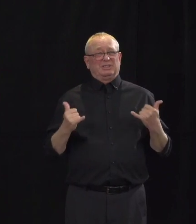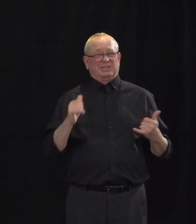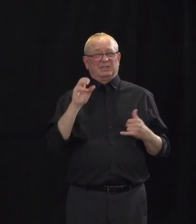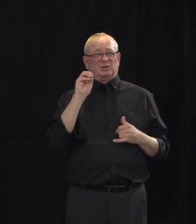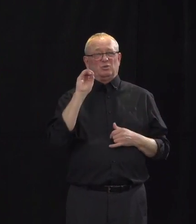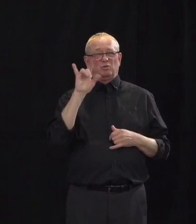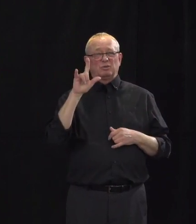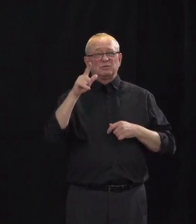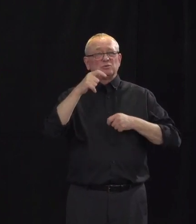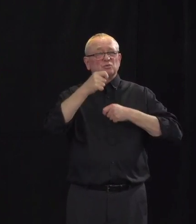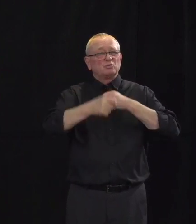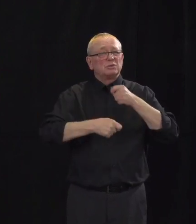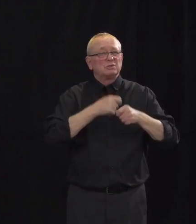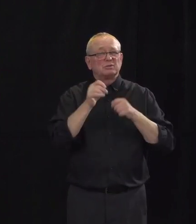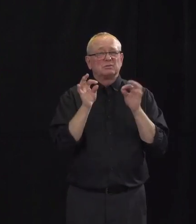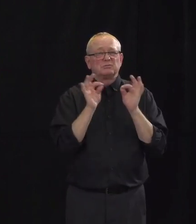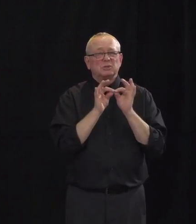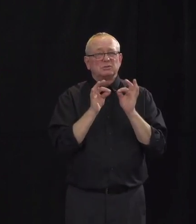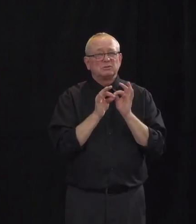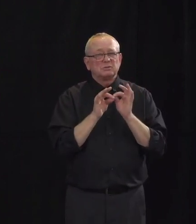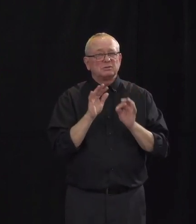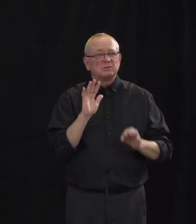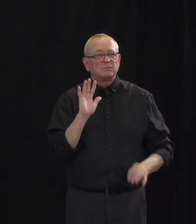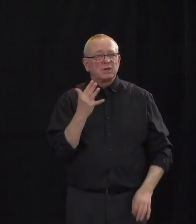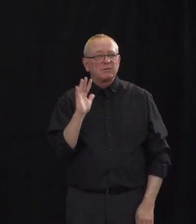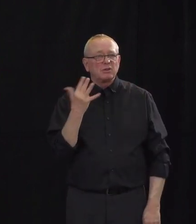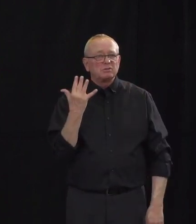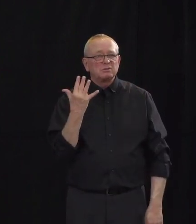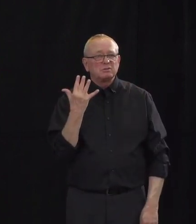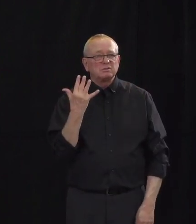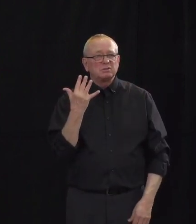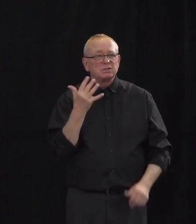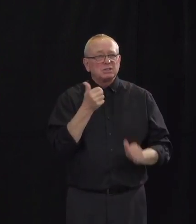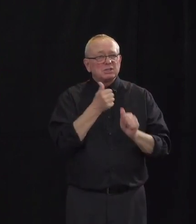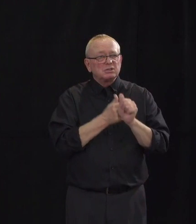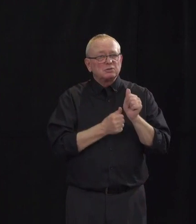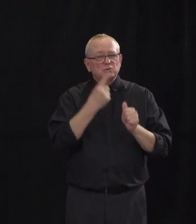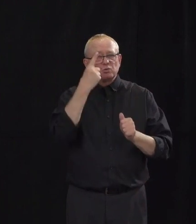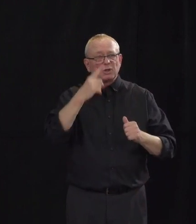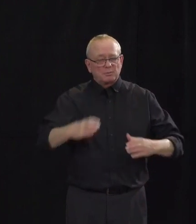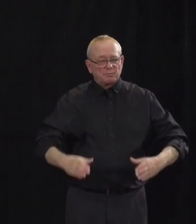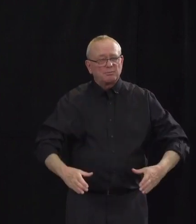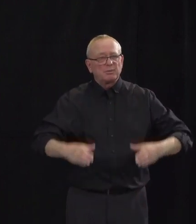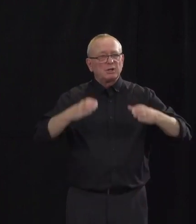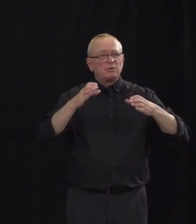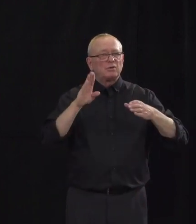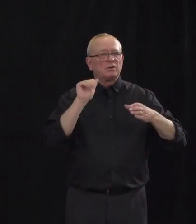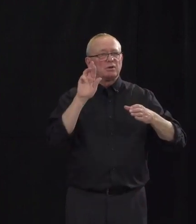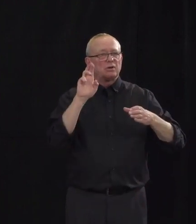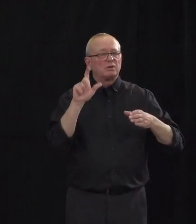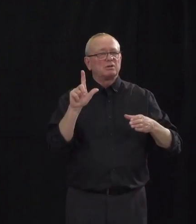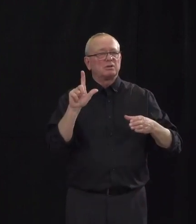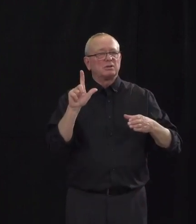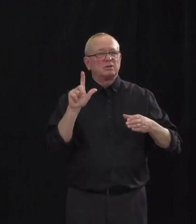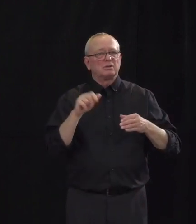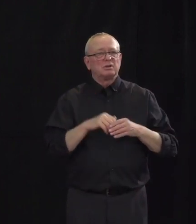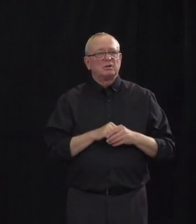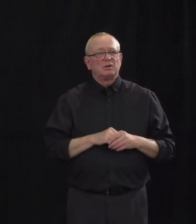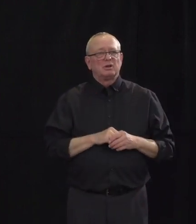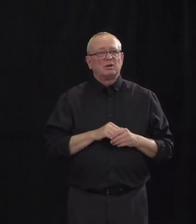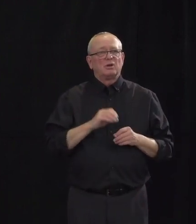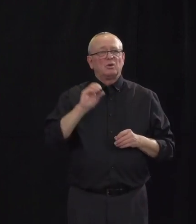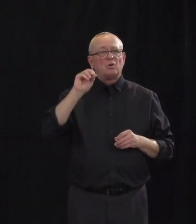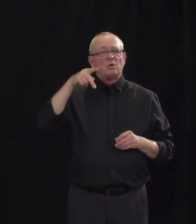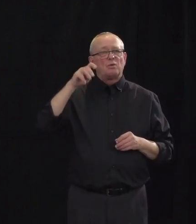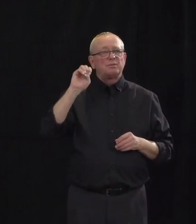$5. There is a flood of OPEC oil coming on to the North American energy